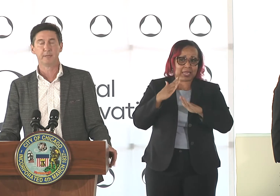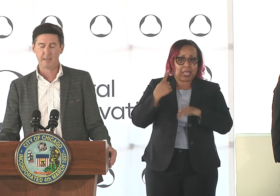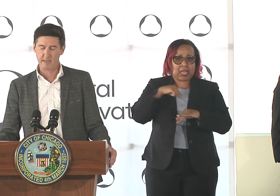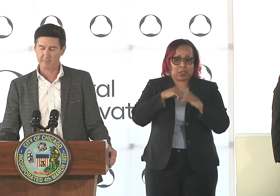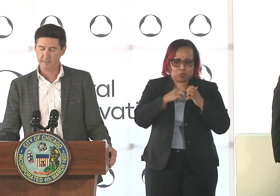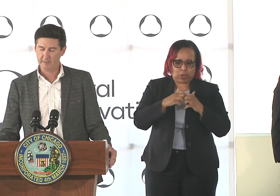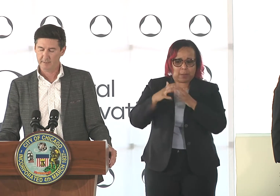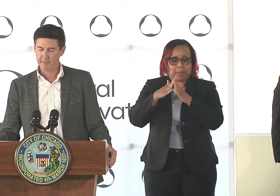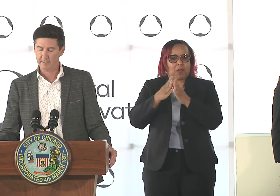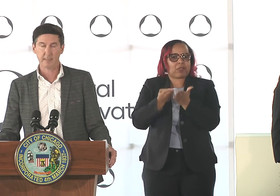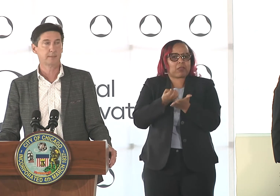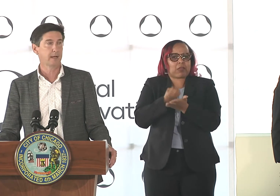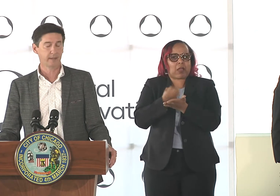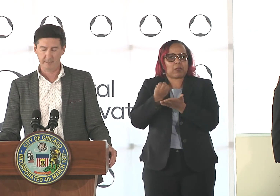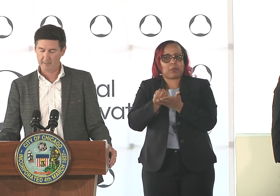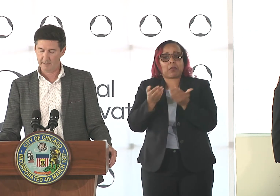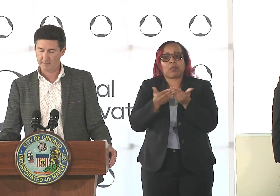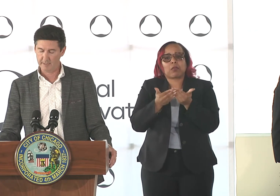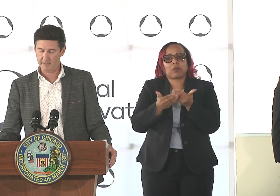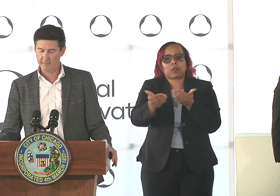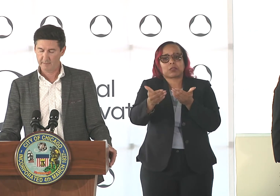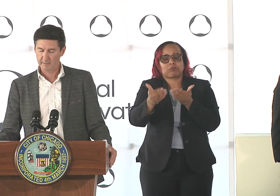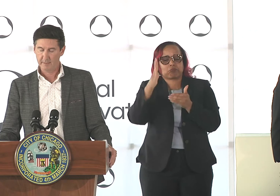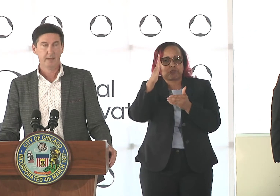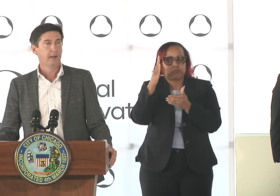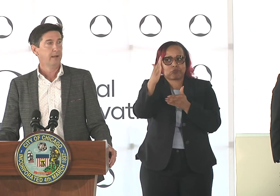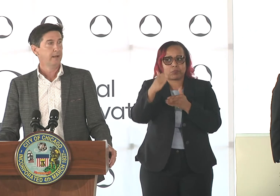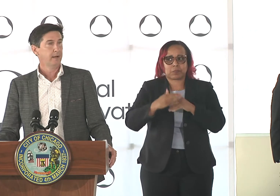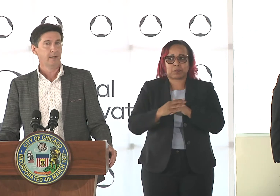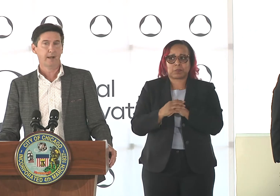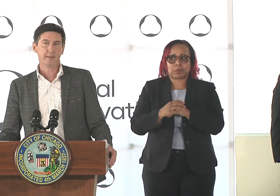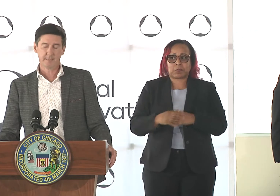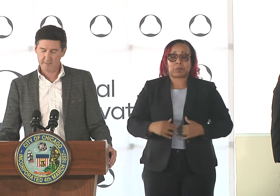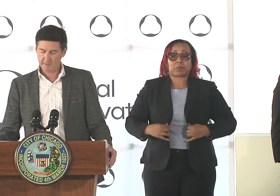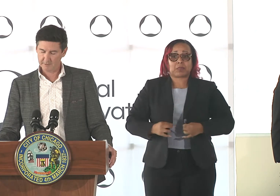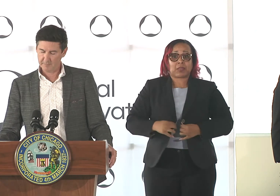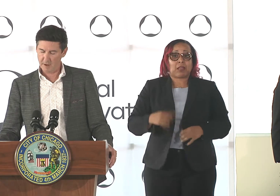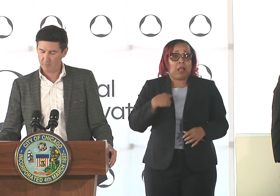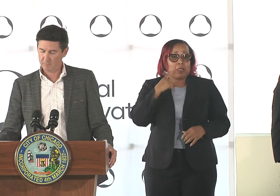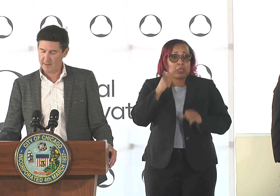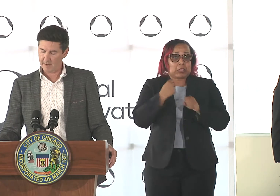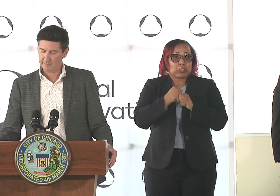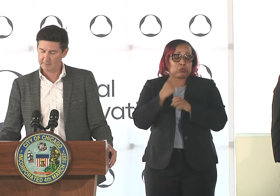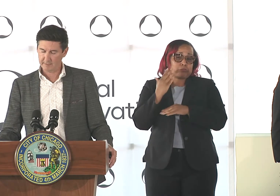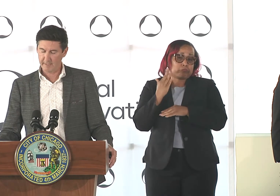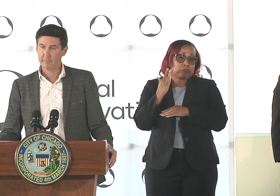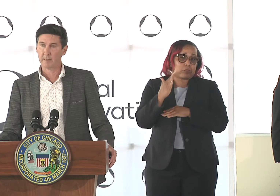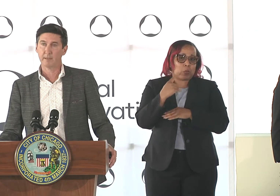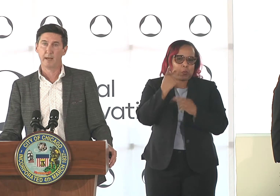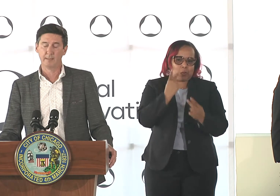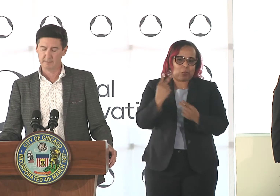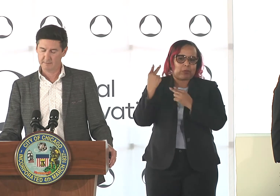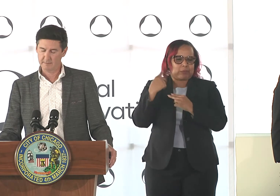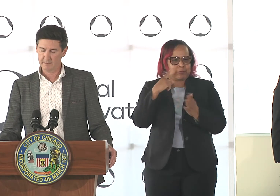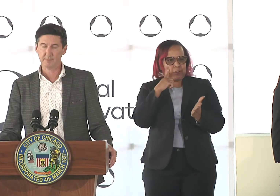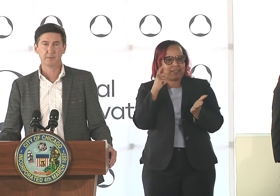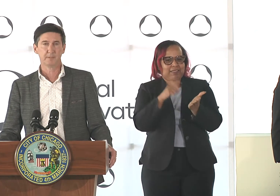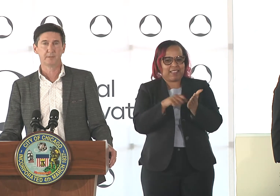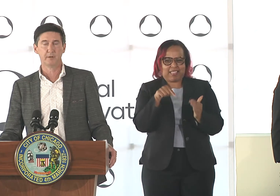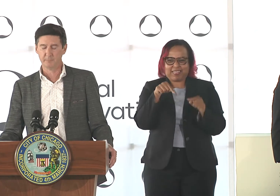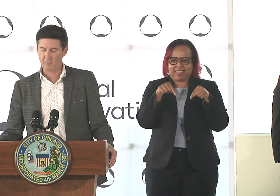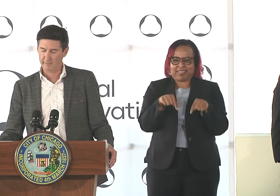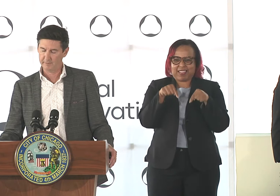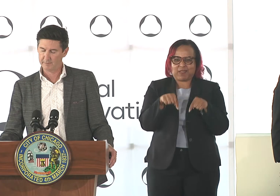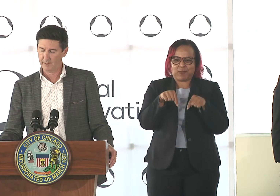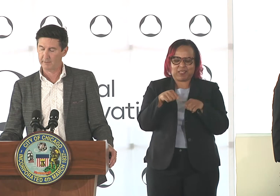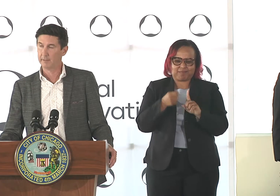build the economy in the next decade and beyond. I think 10 years from now, we'll look back on this day and recognize this was the